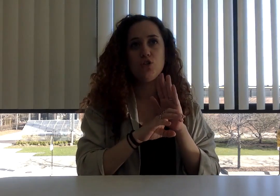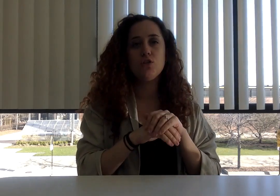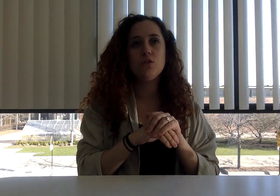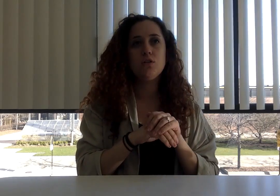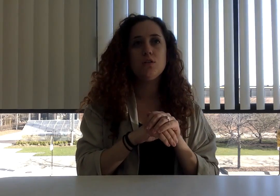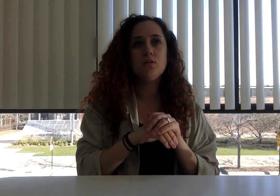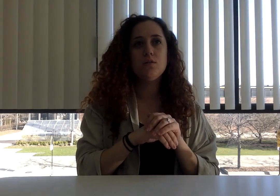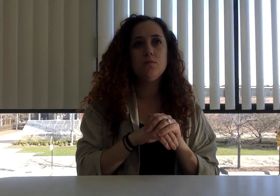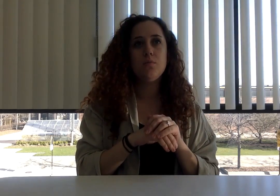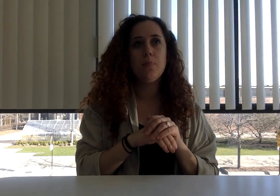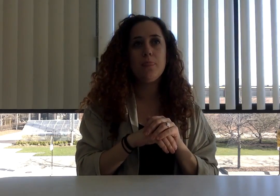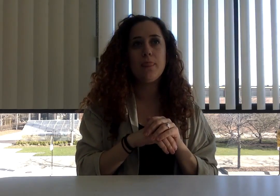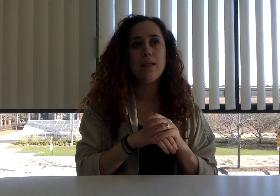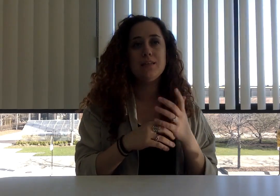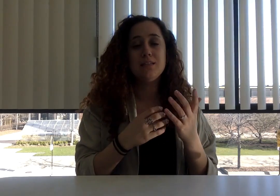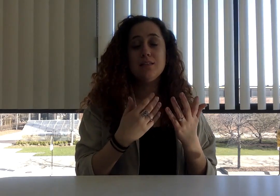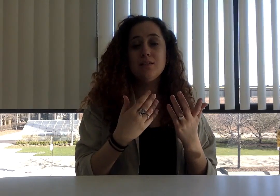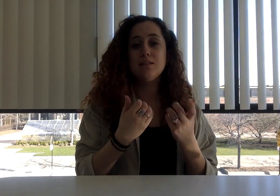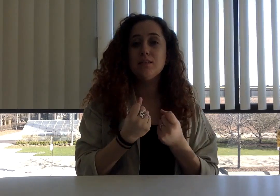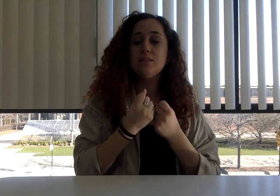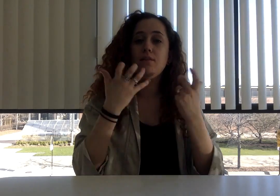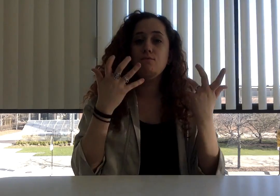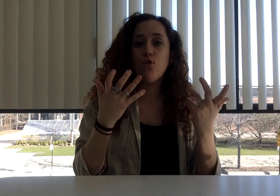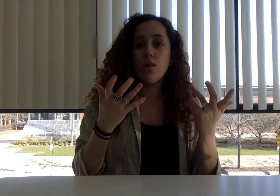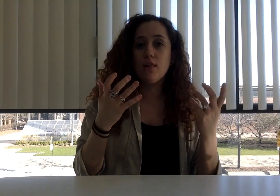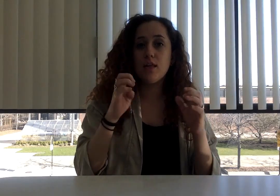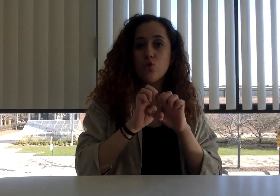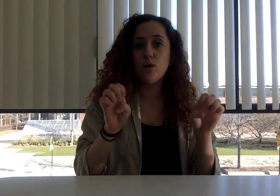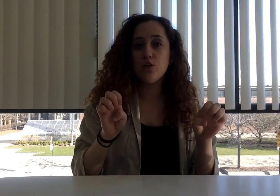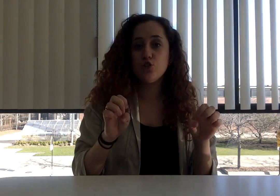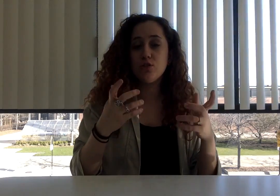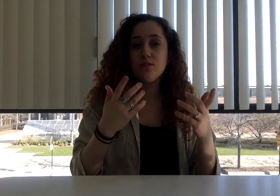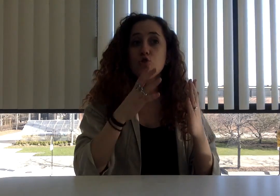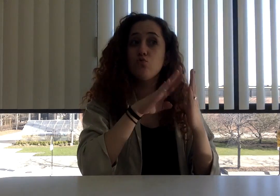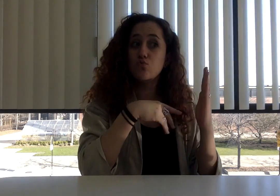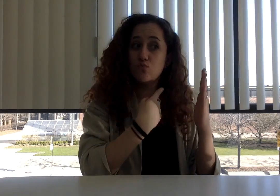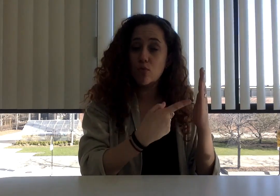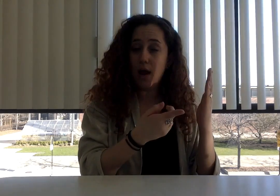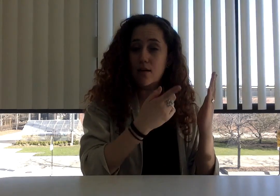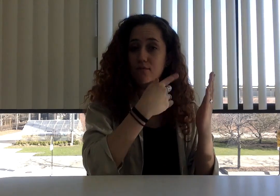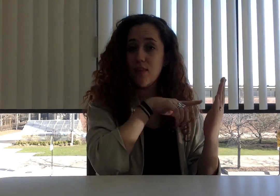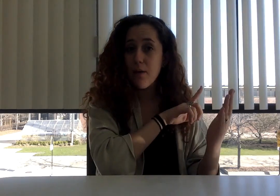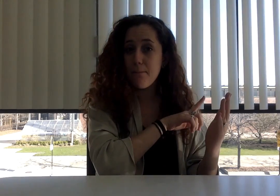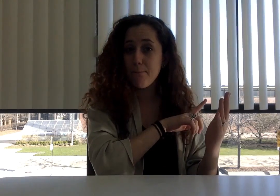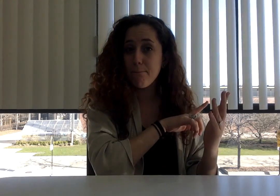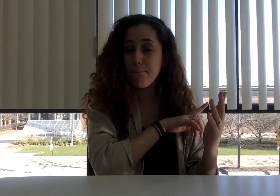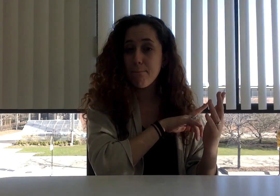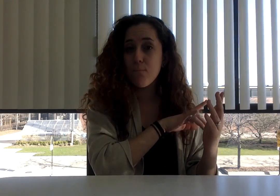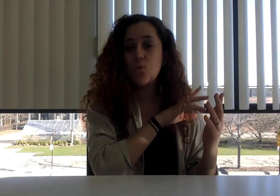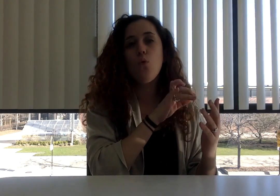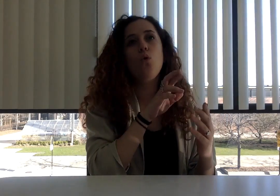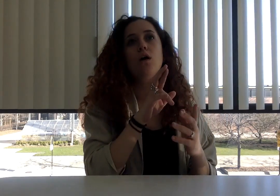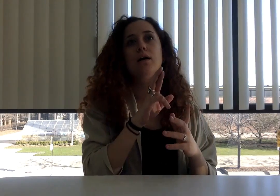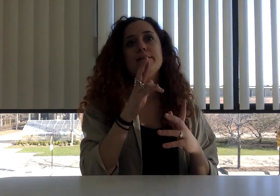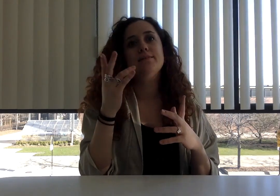several equations, graph them, or in this case, here's a graph, identify it. First thing, guys, you got to